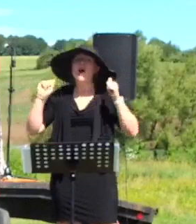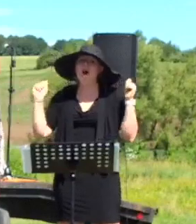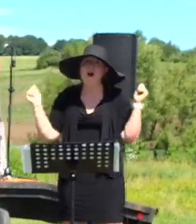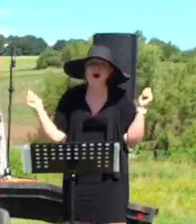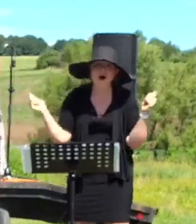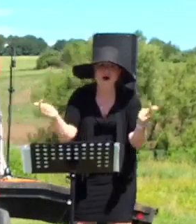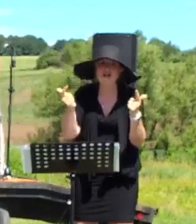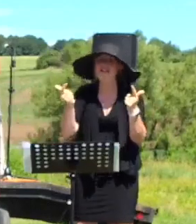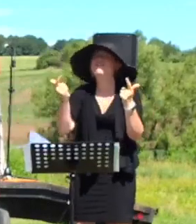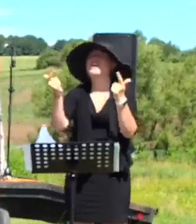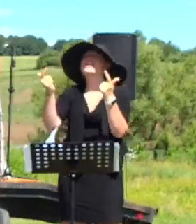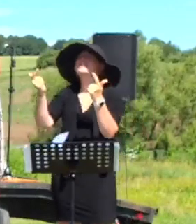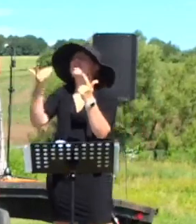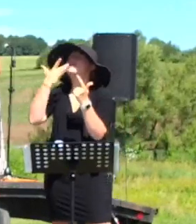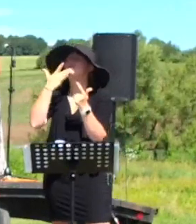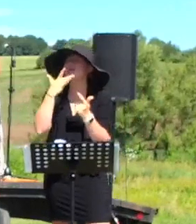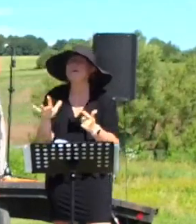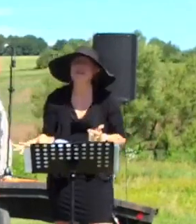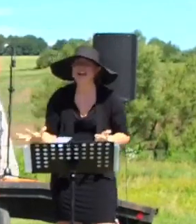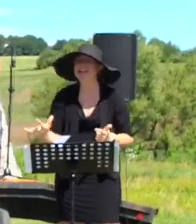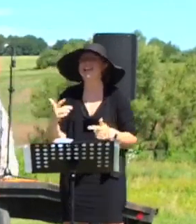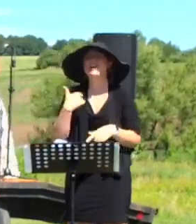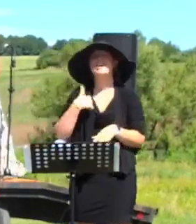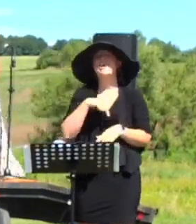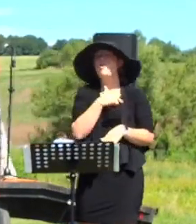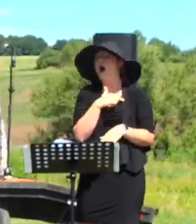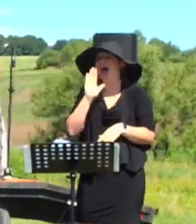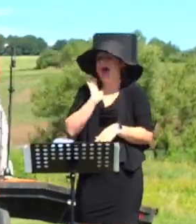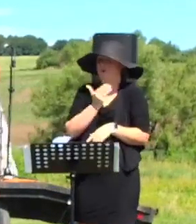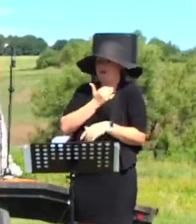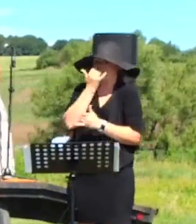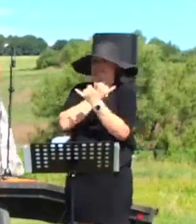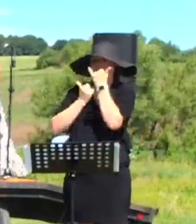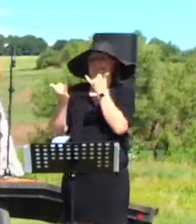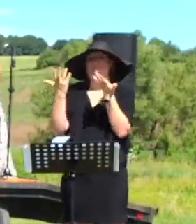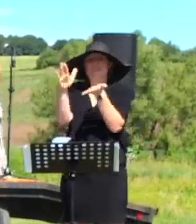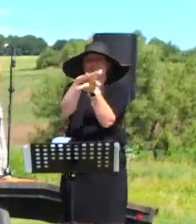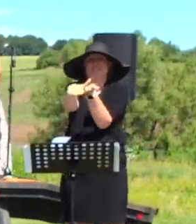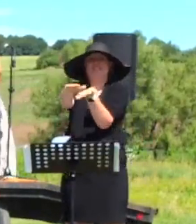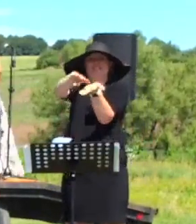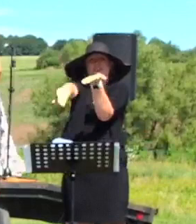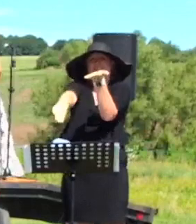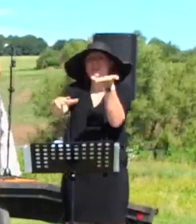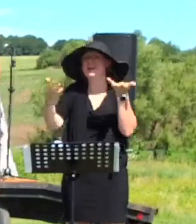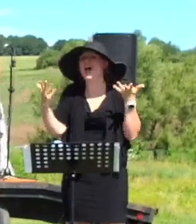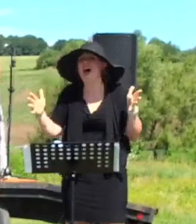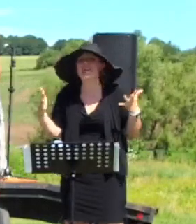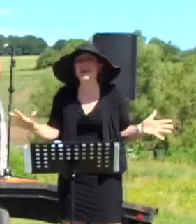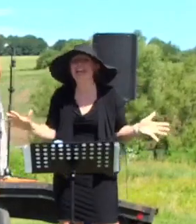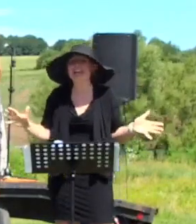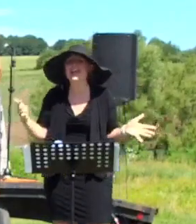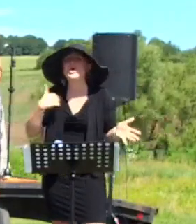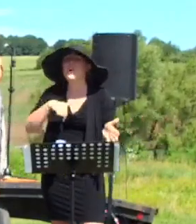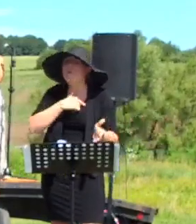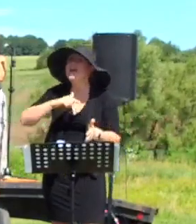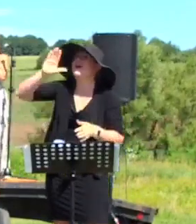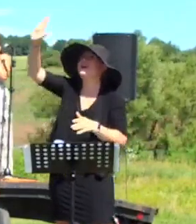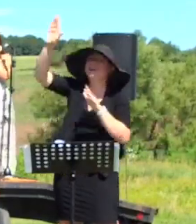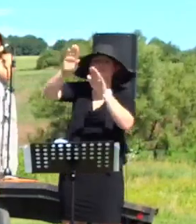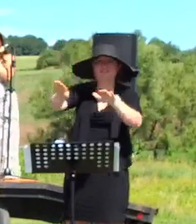of Christ. We are not defined by our sins. We are the children of Christ. We